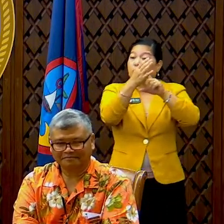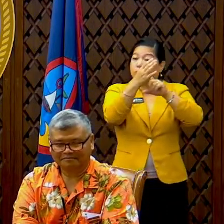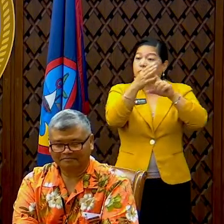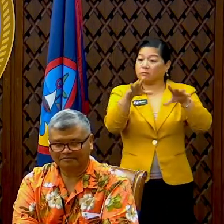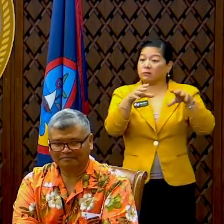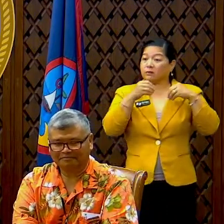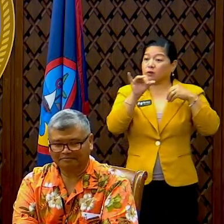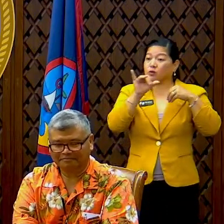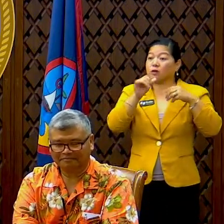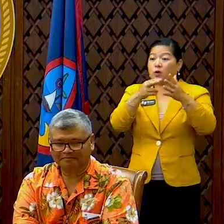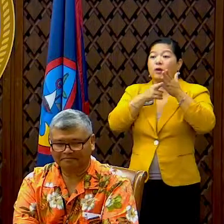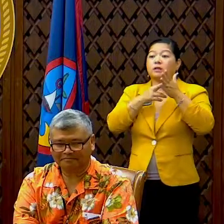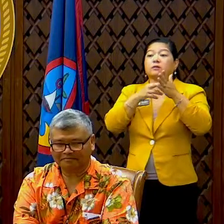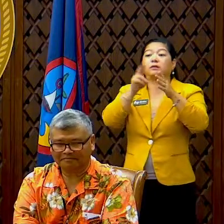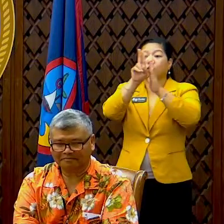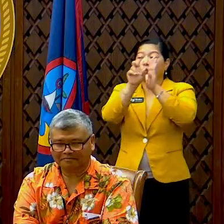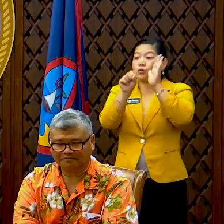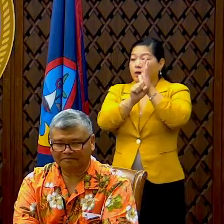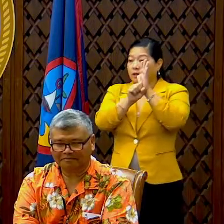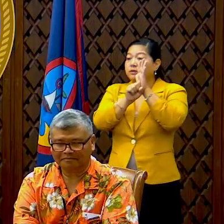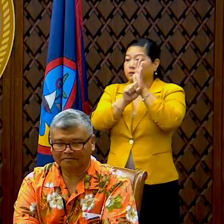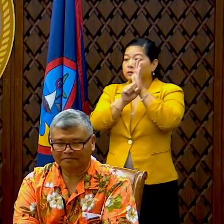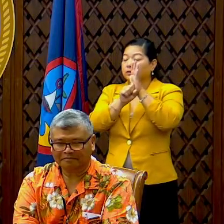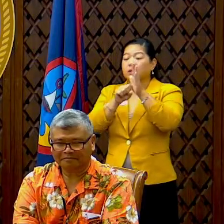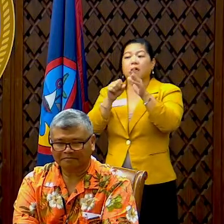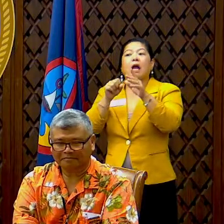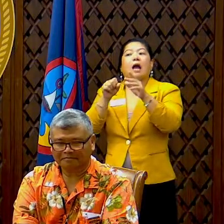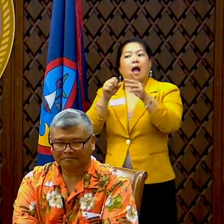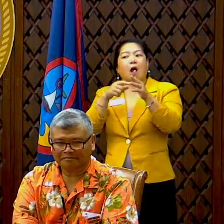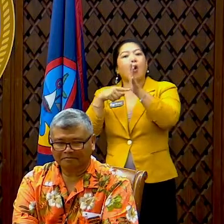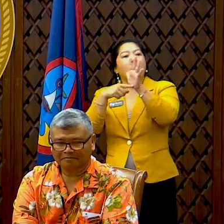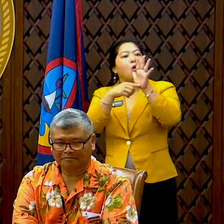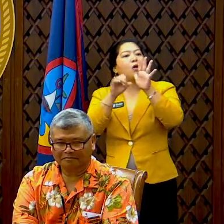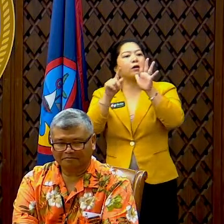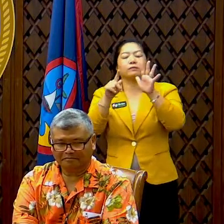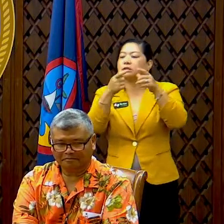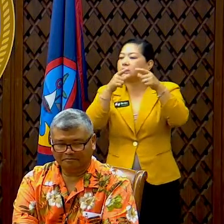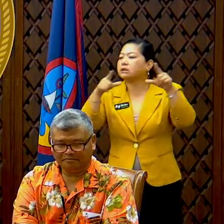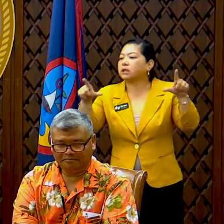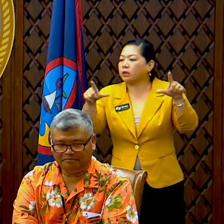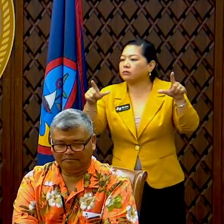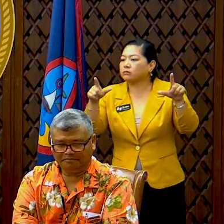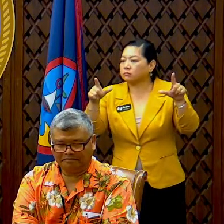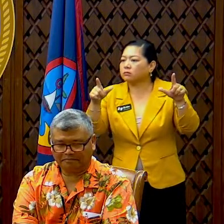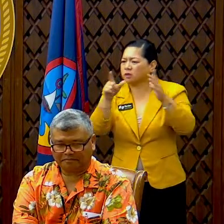heritage, recognized in the United States as a distinct and legitimate language.